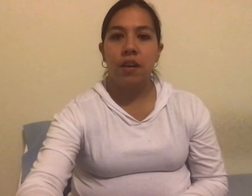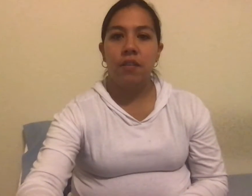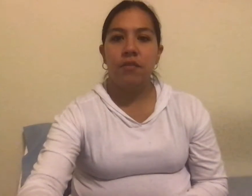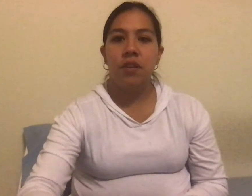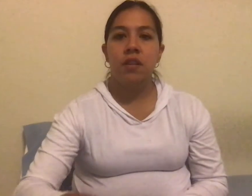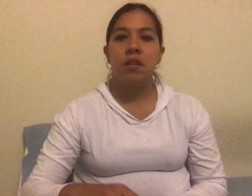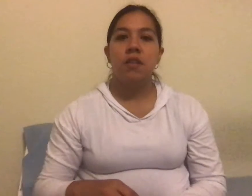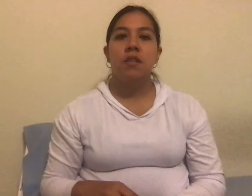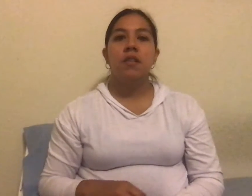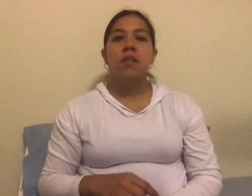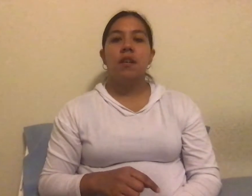have